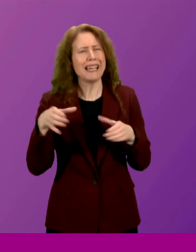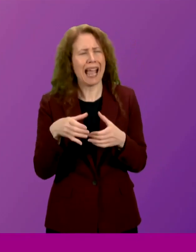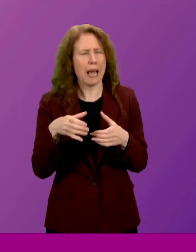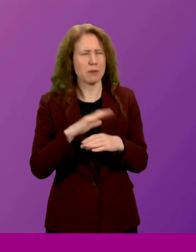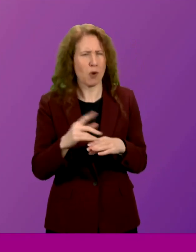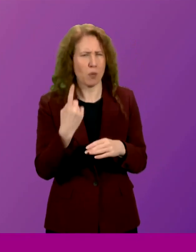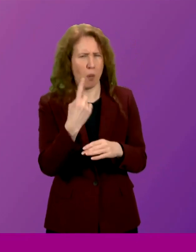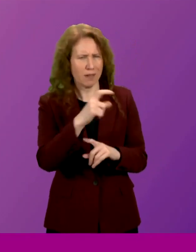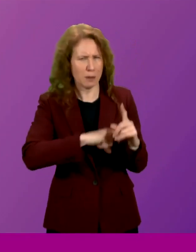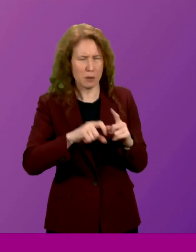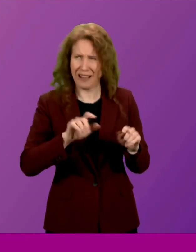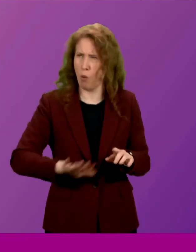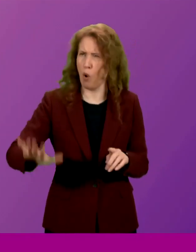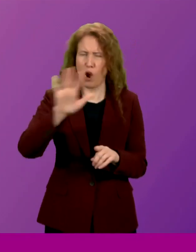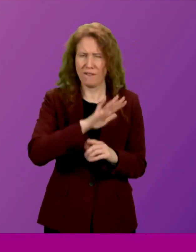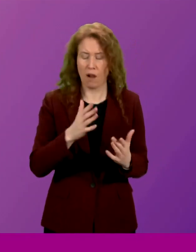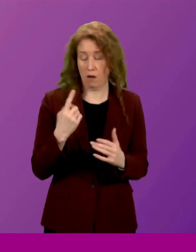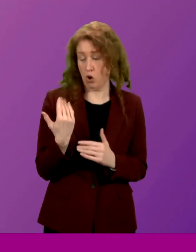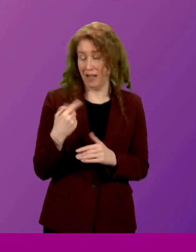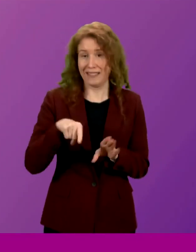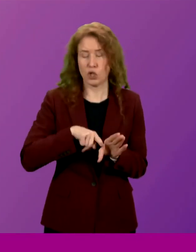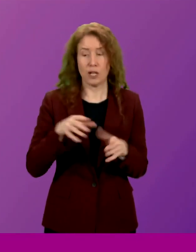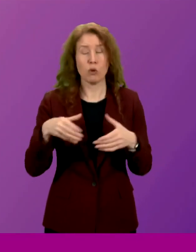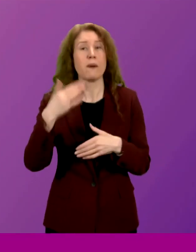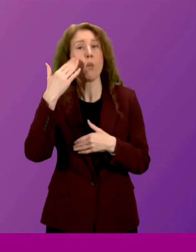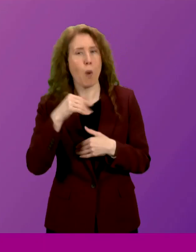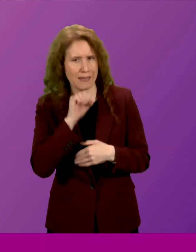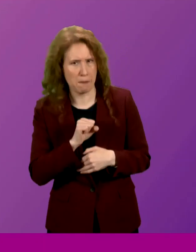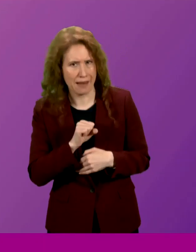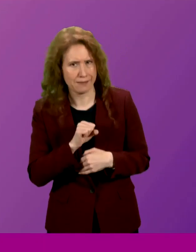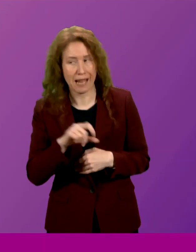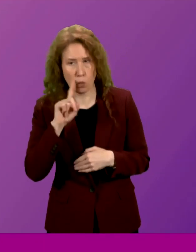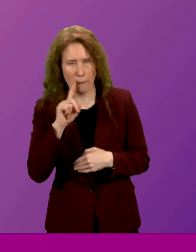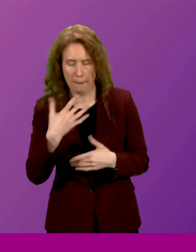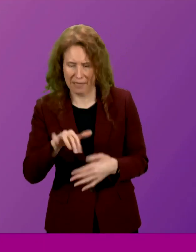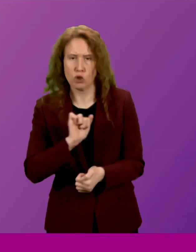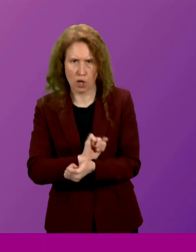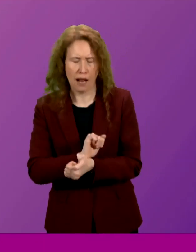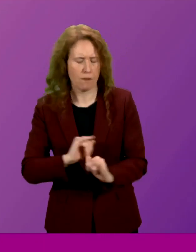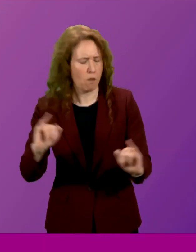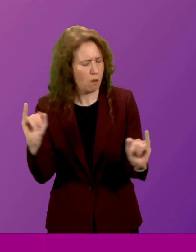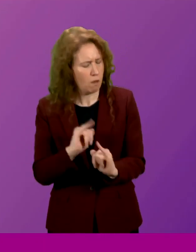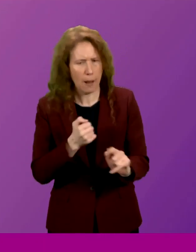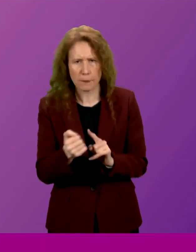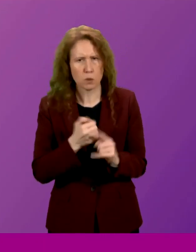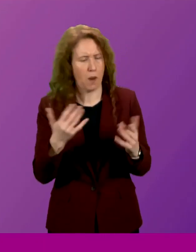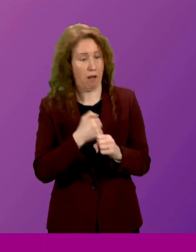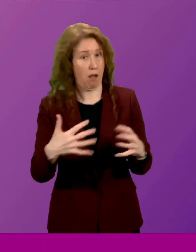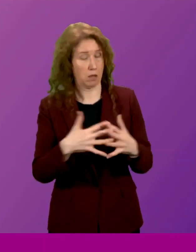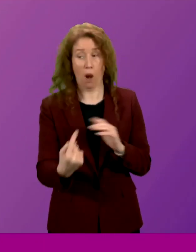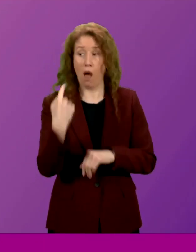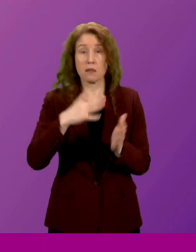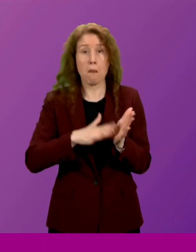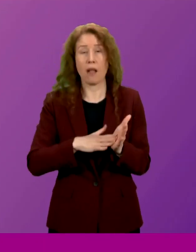any one community. Earlier this year, a group of white men and women were jailed for the horrific abuse of children in Glasgow. Last month,